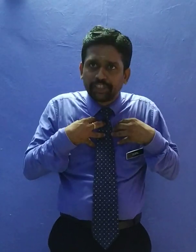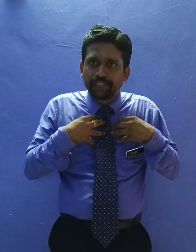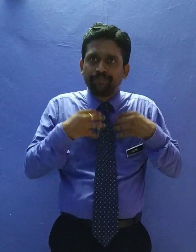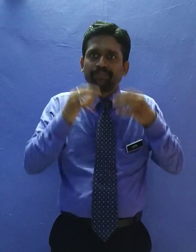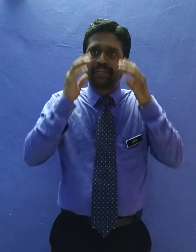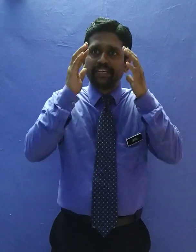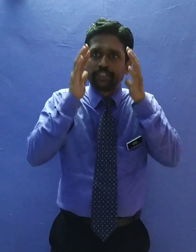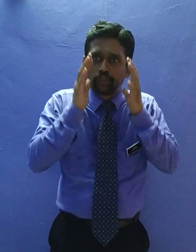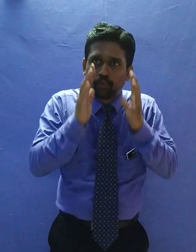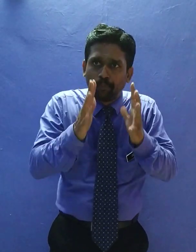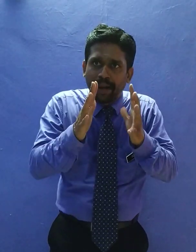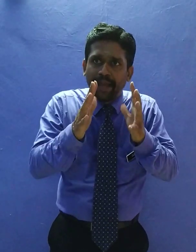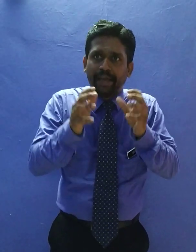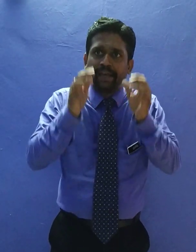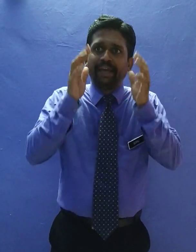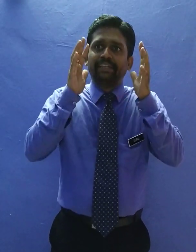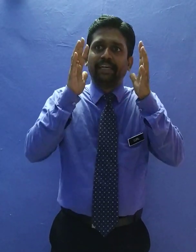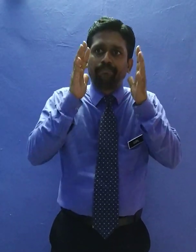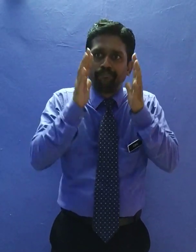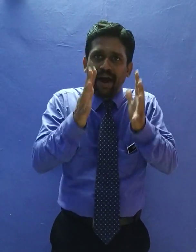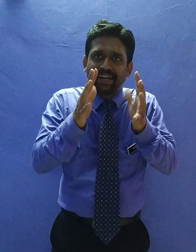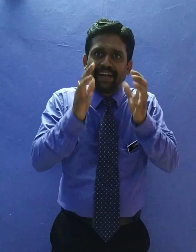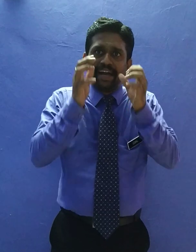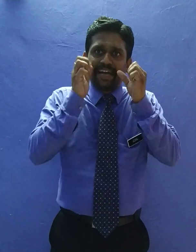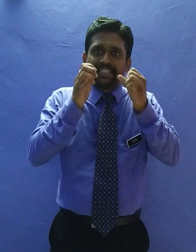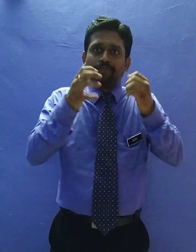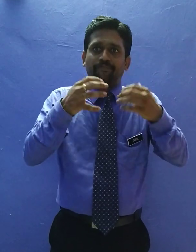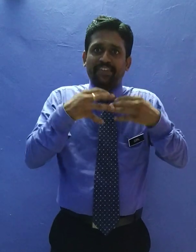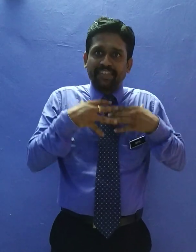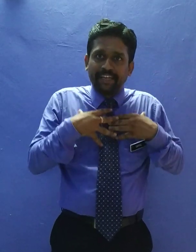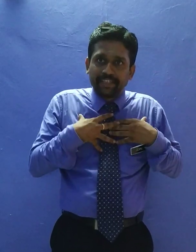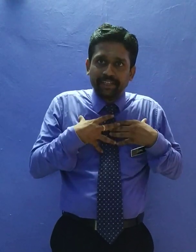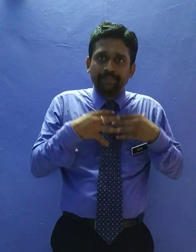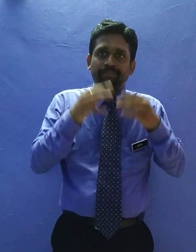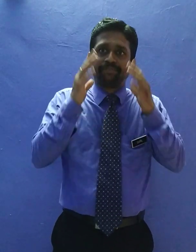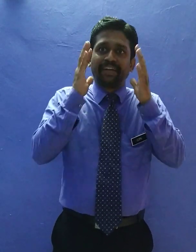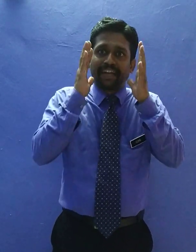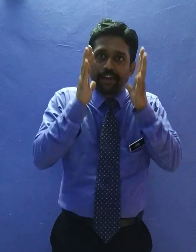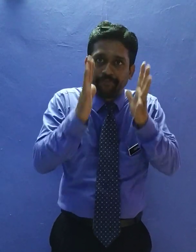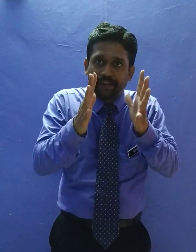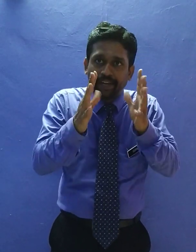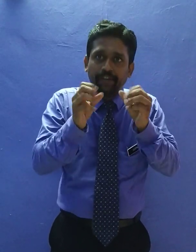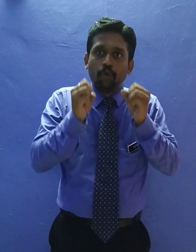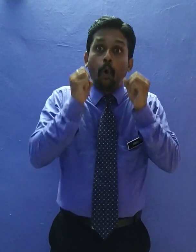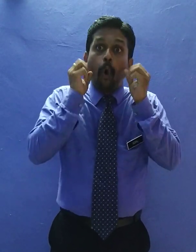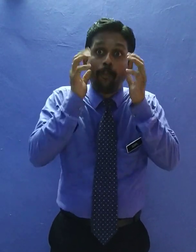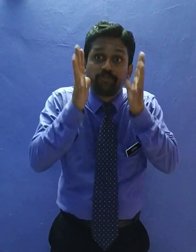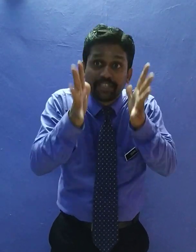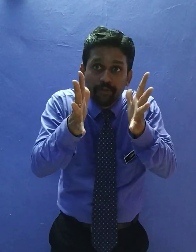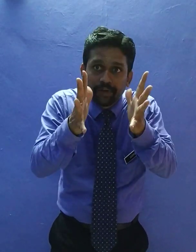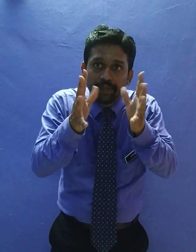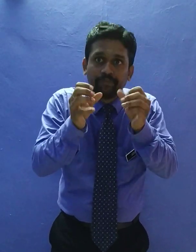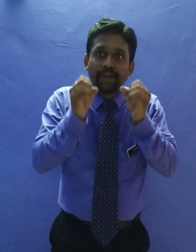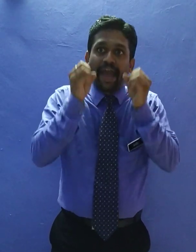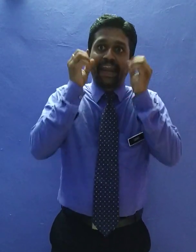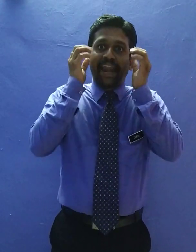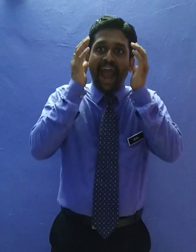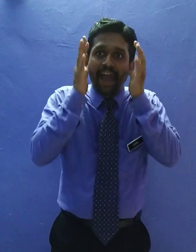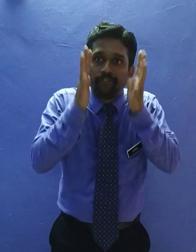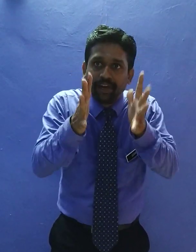teacher is to play the part as a facilitator, referee, observer, and